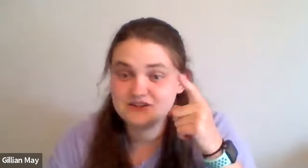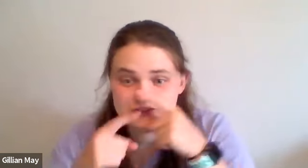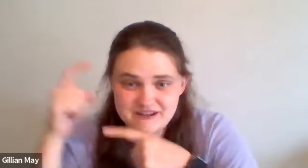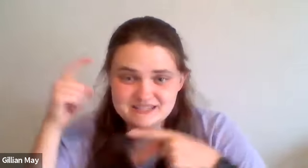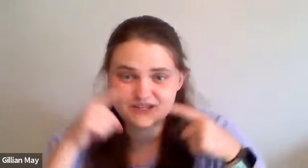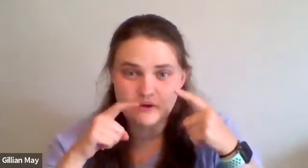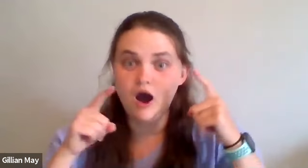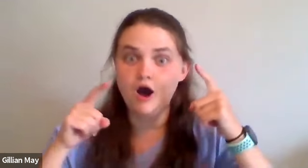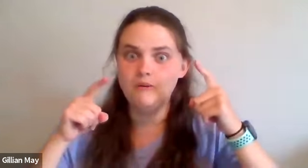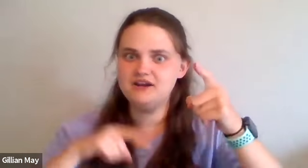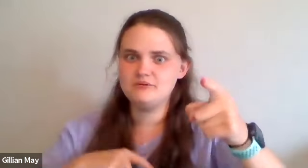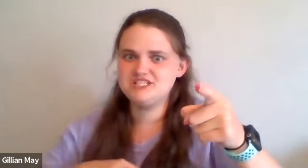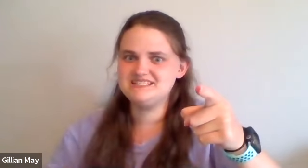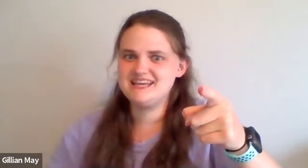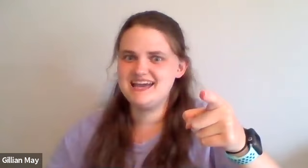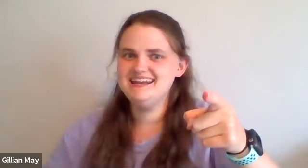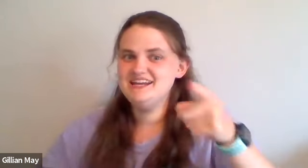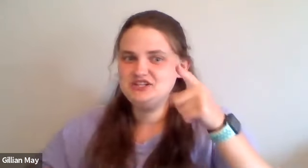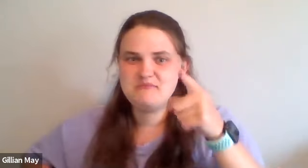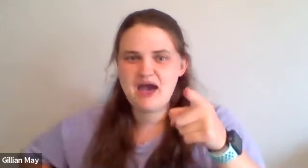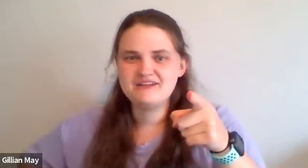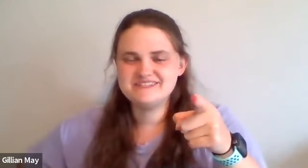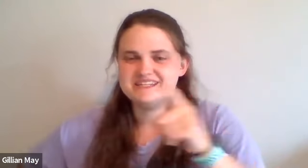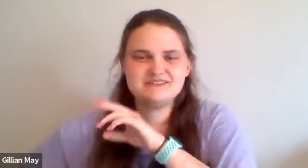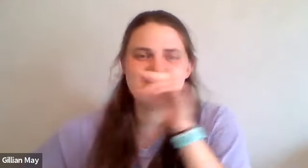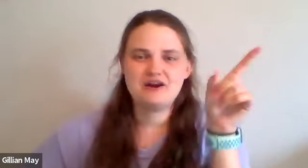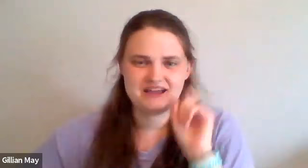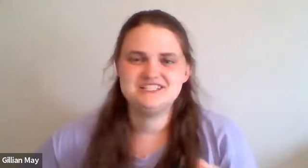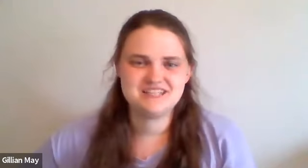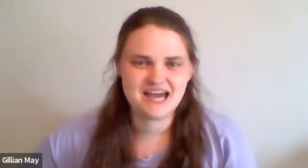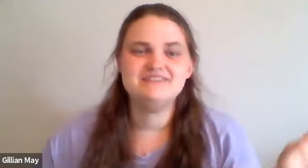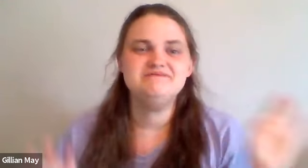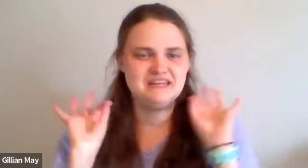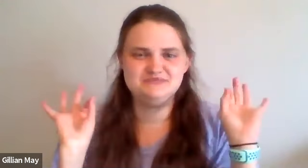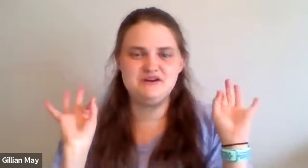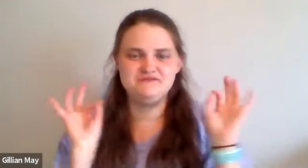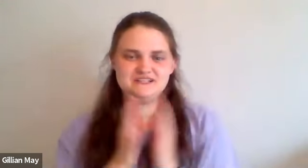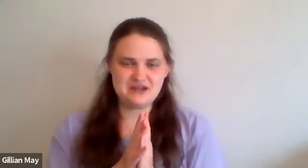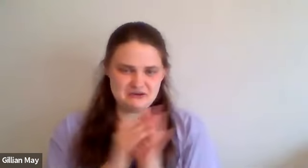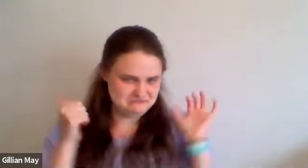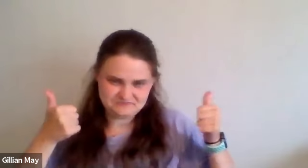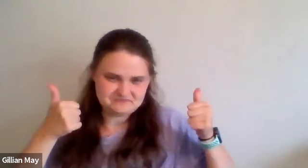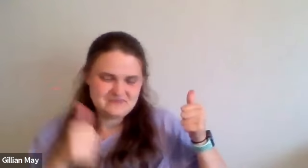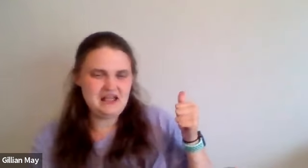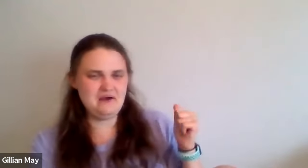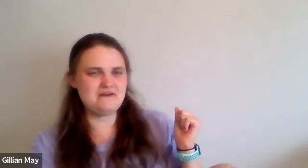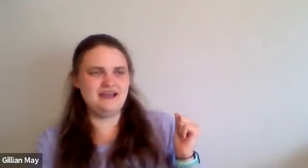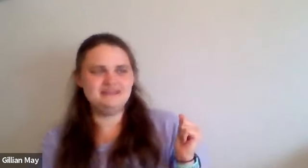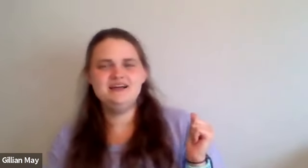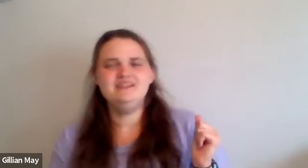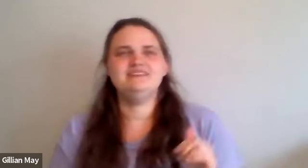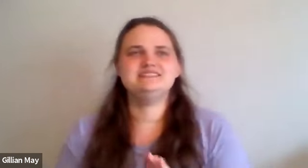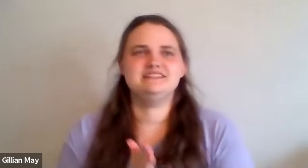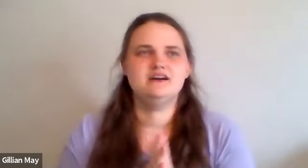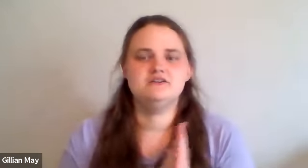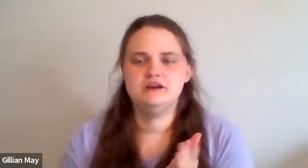your face go, oh, I know what she said. You mouthed it. And I was like, okay, she's got it. That's perfect. So, all right. Let's see. All right.